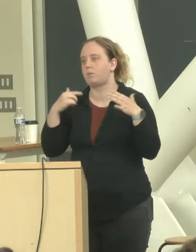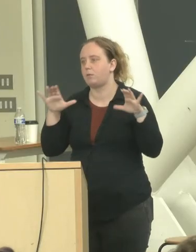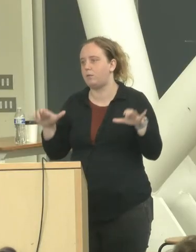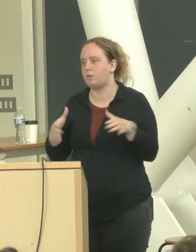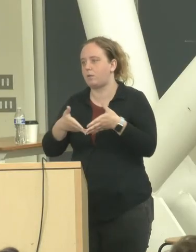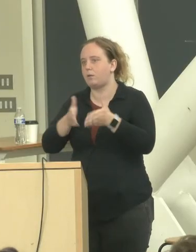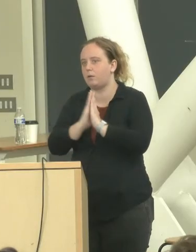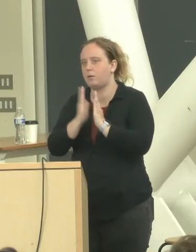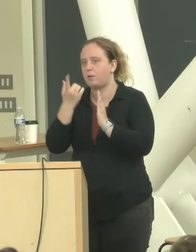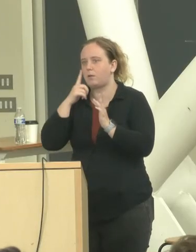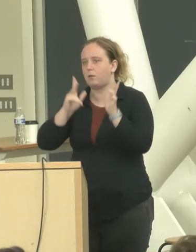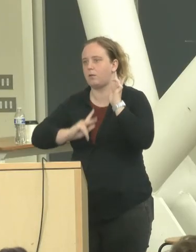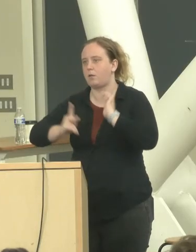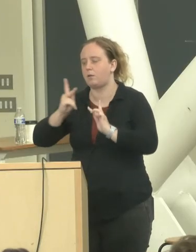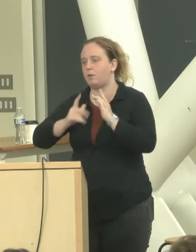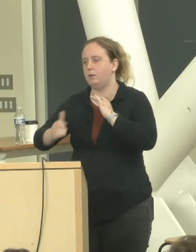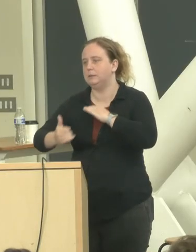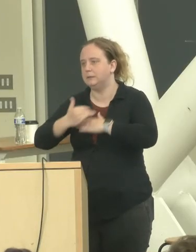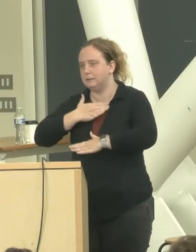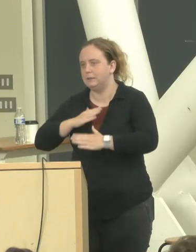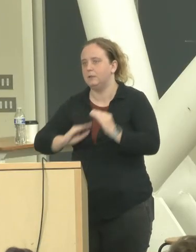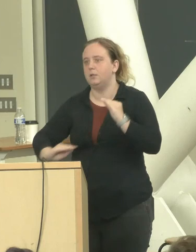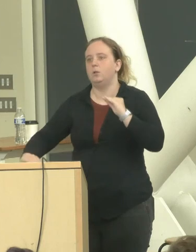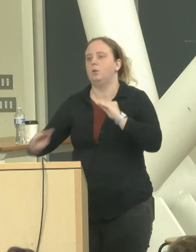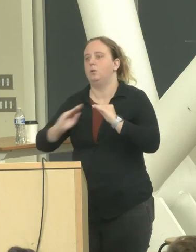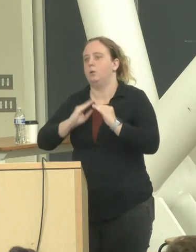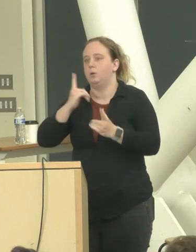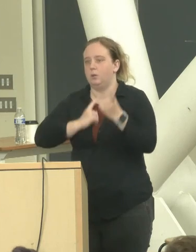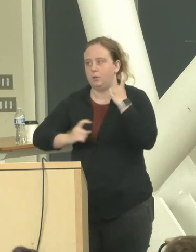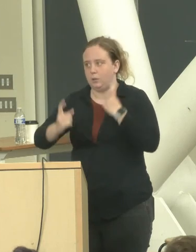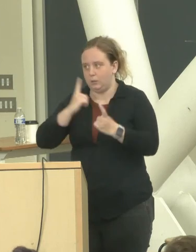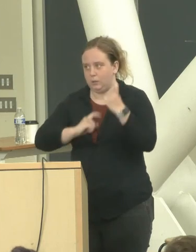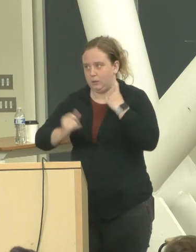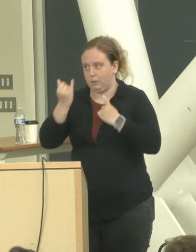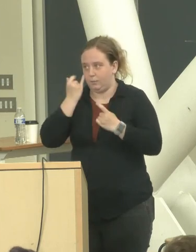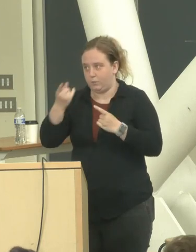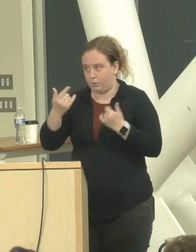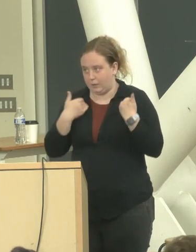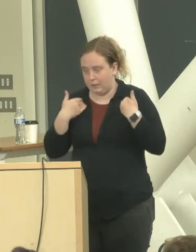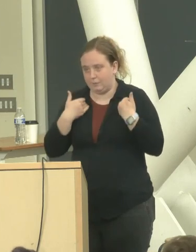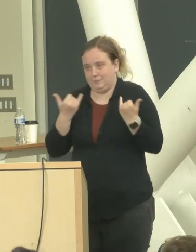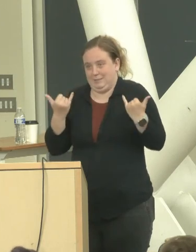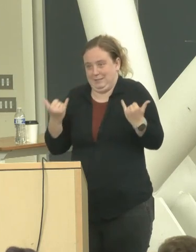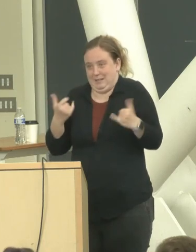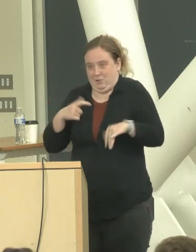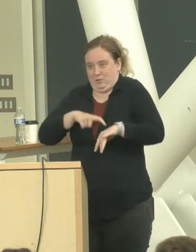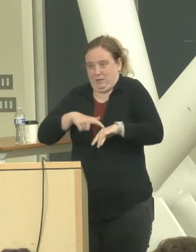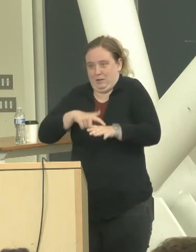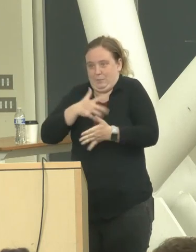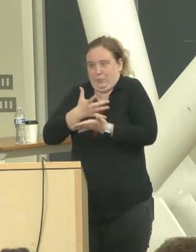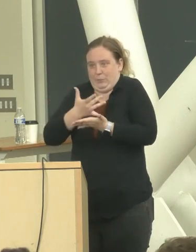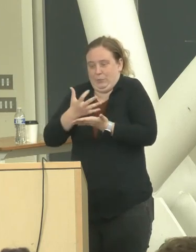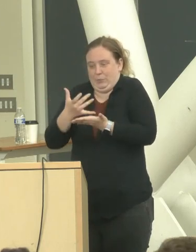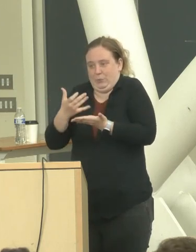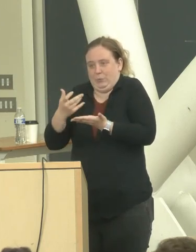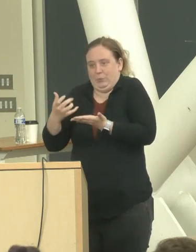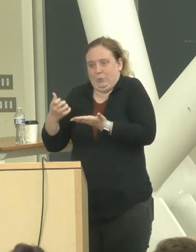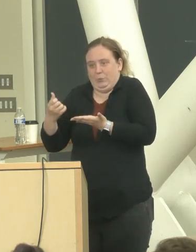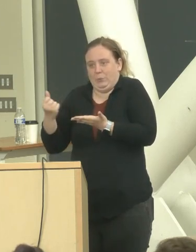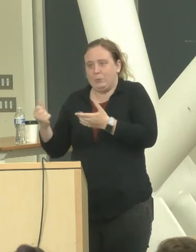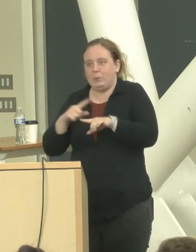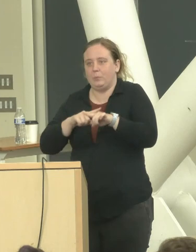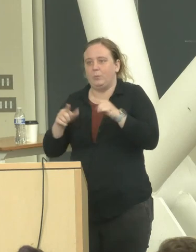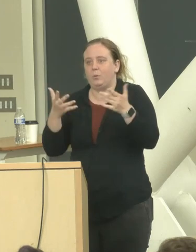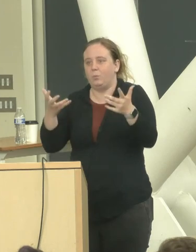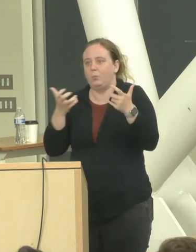I'm gonna ask for folks to submit more questions if you have them. We don't have all day to be here to talk about the questions. However, we want to